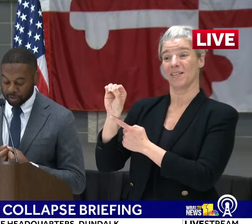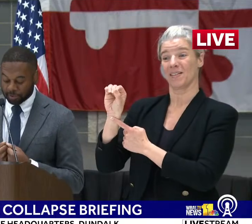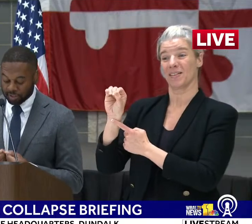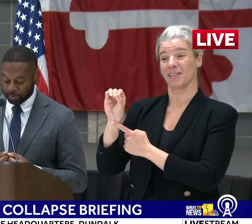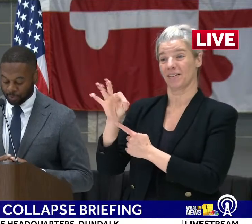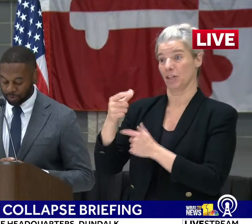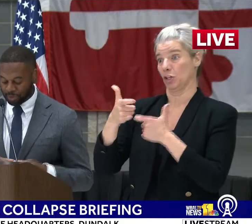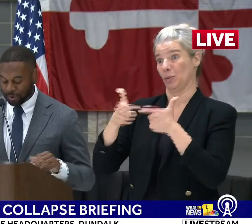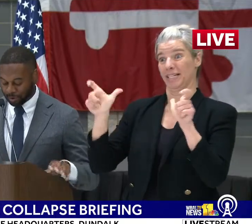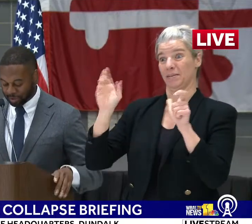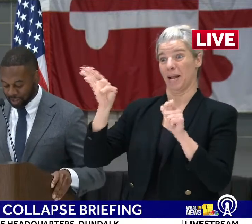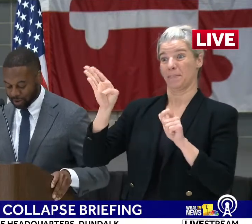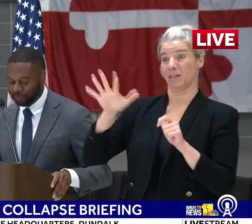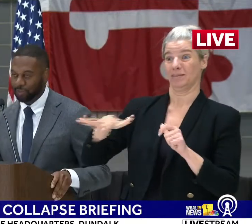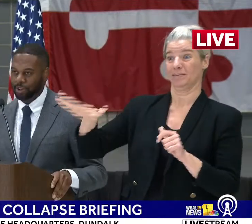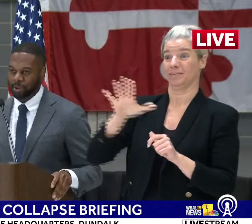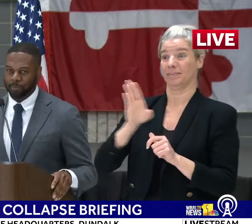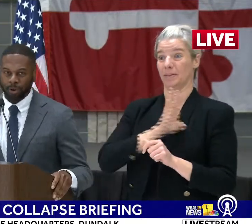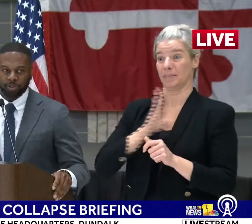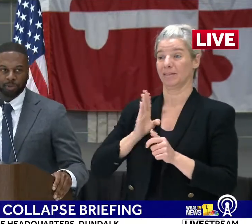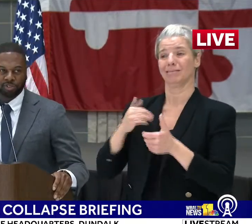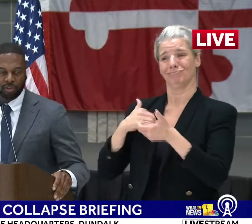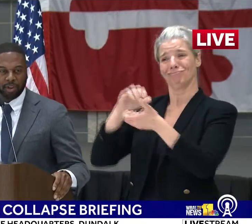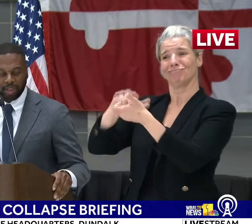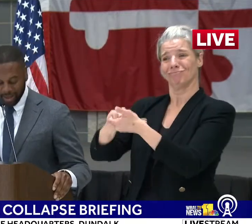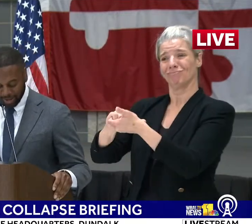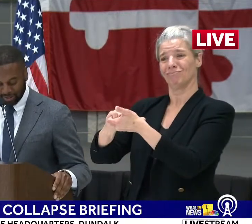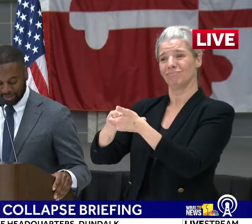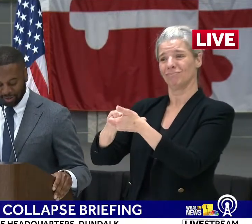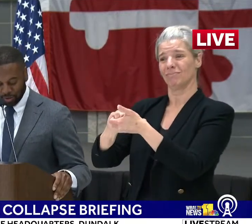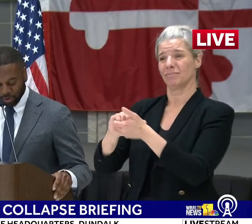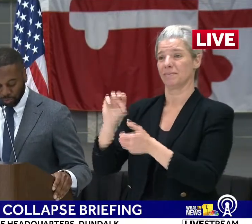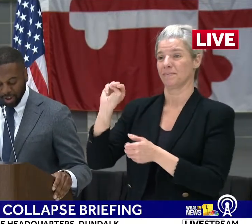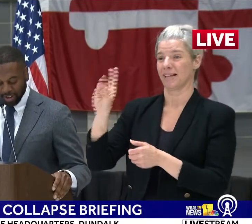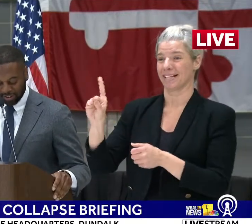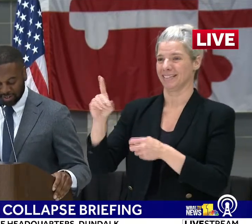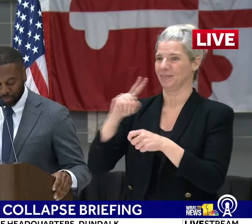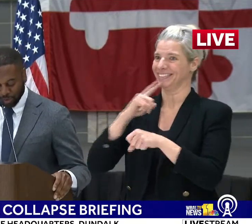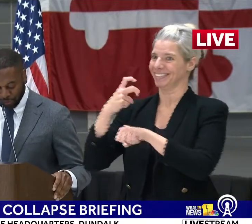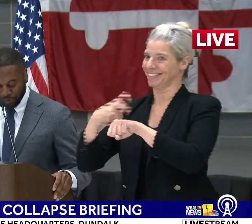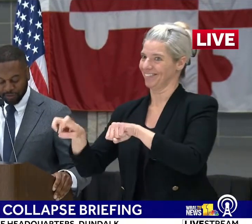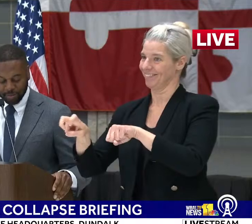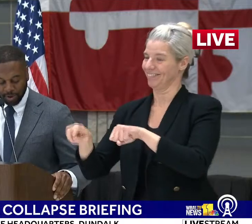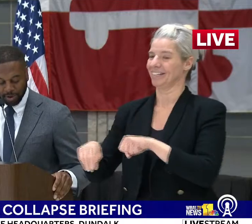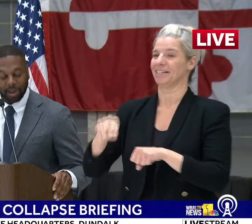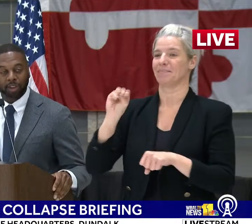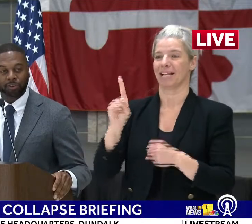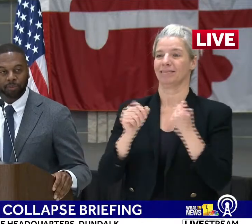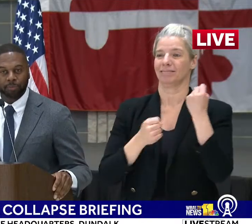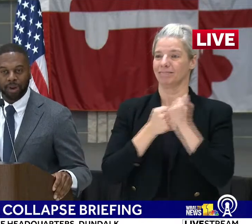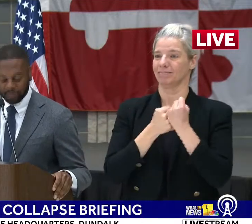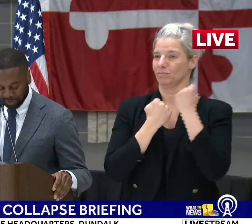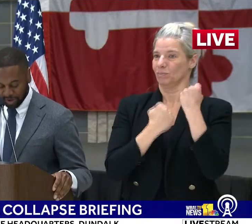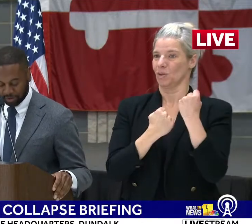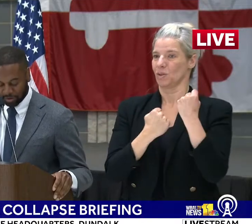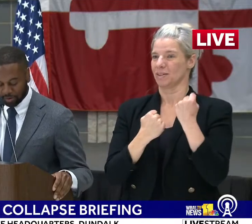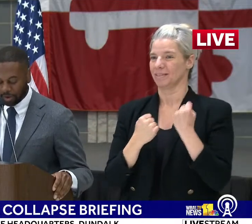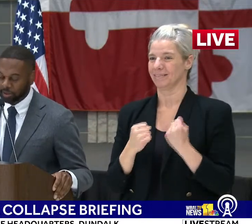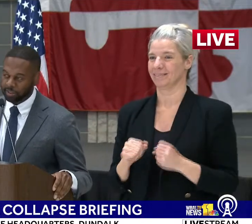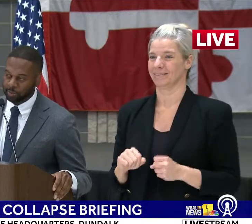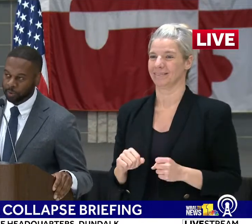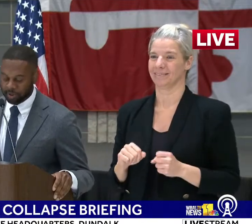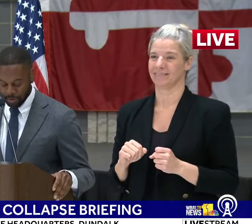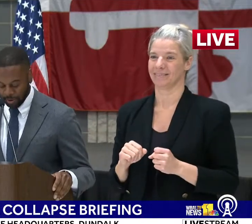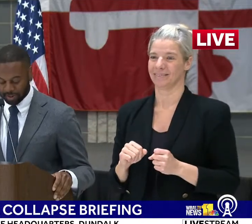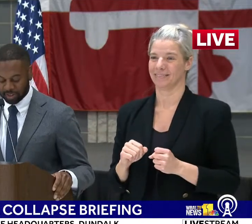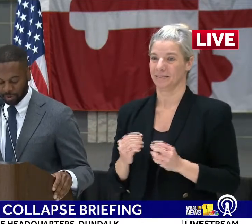addition to our partnership to support the Maryland Tough, Baltimore Strong Alliance, which raised more than $15 million from the private